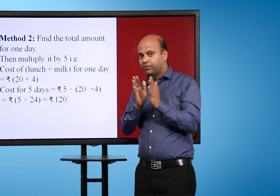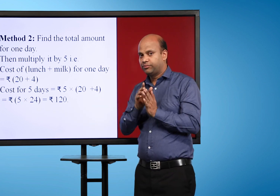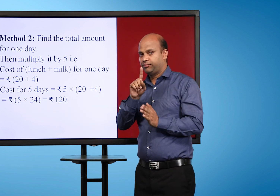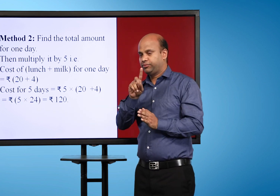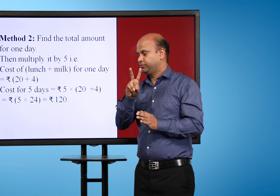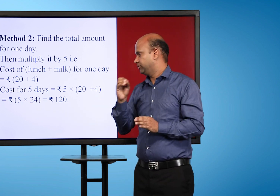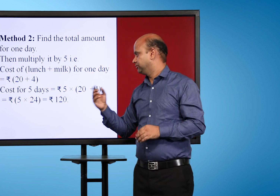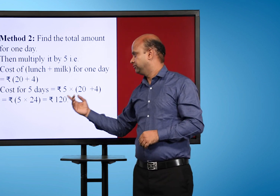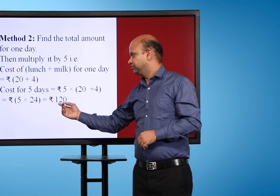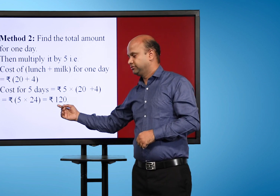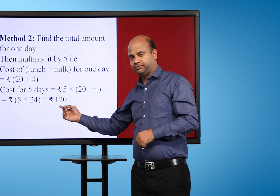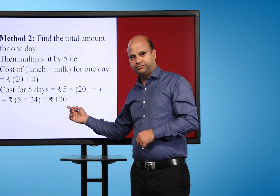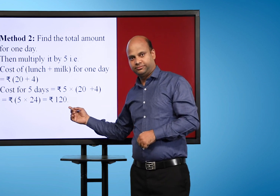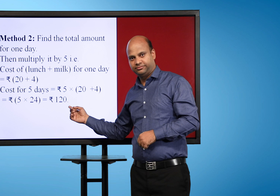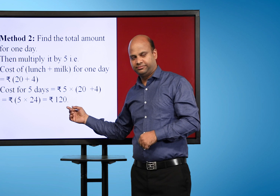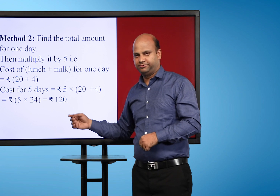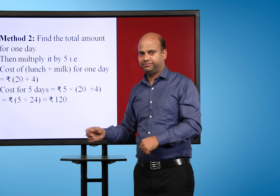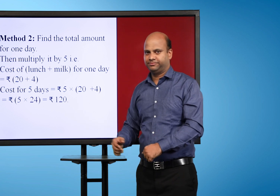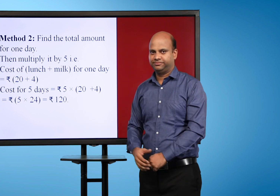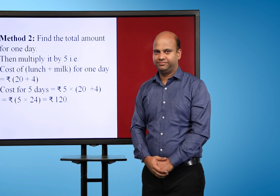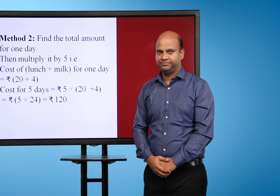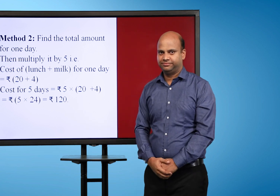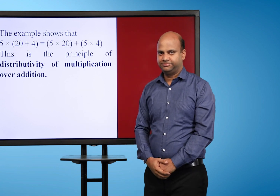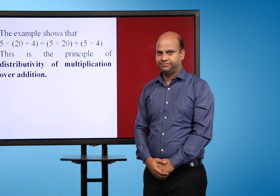24 rupees, which is equal to 120 rupees.